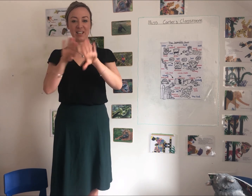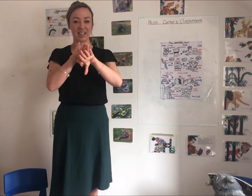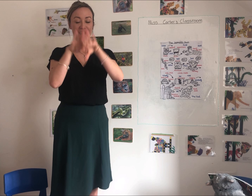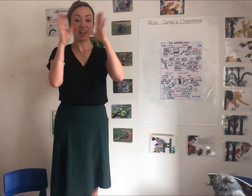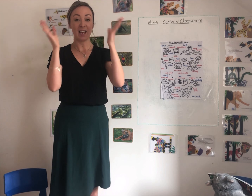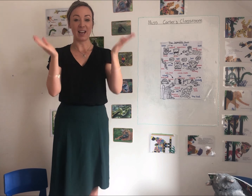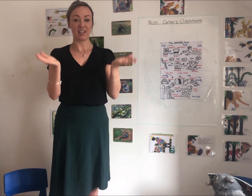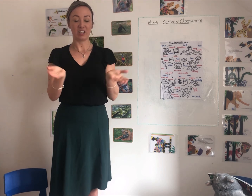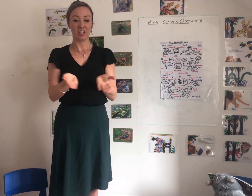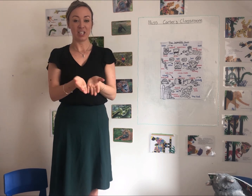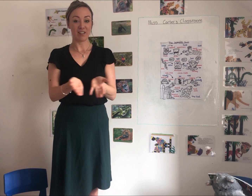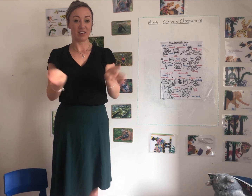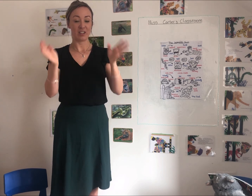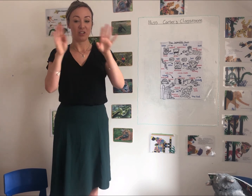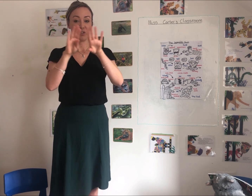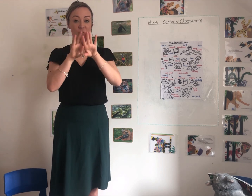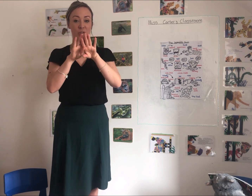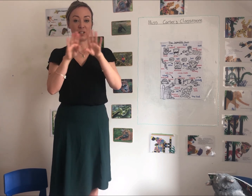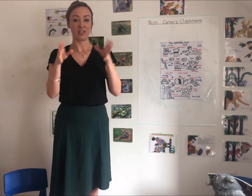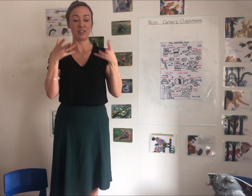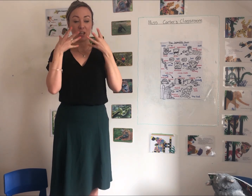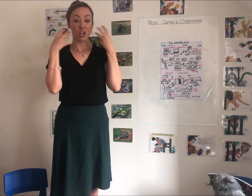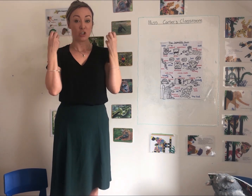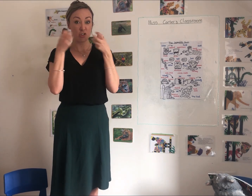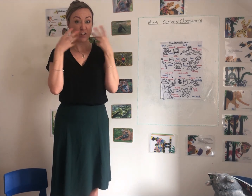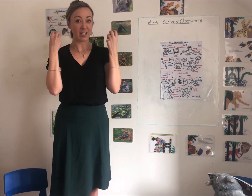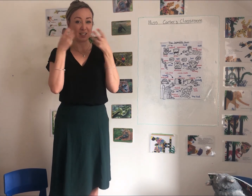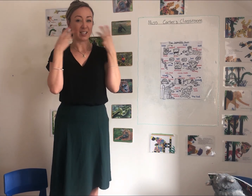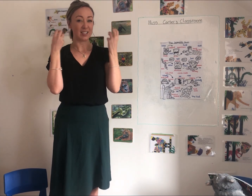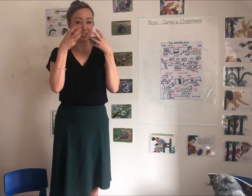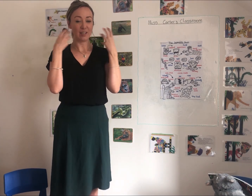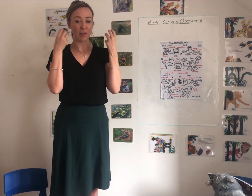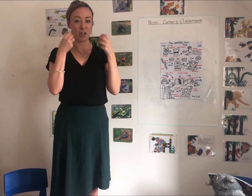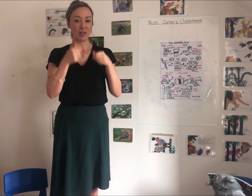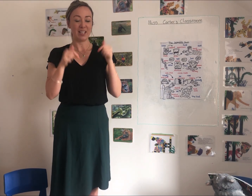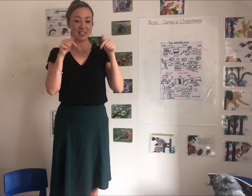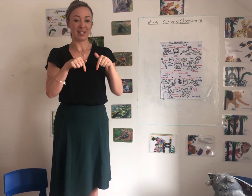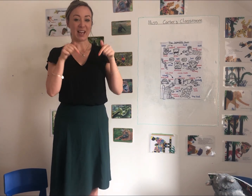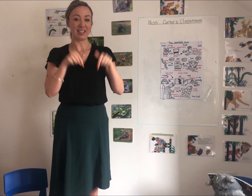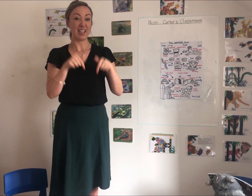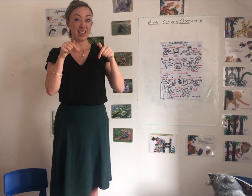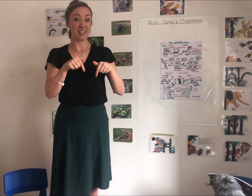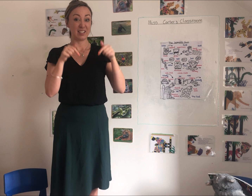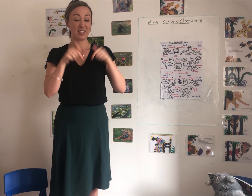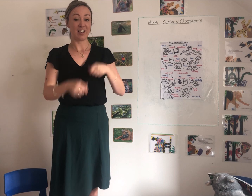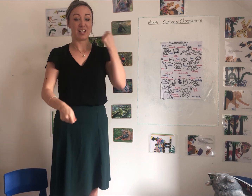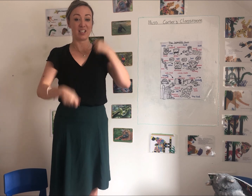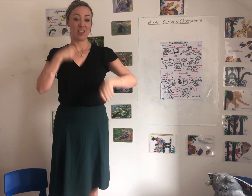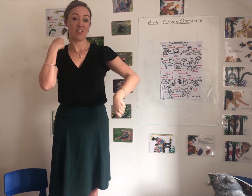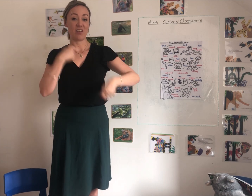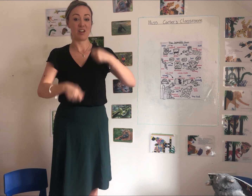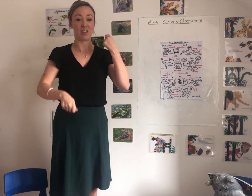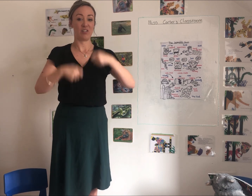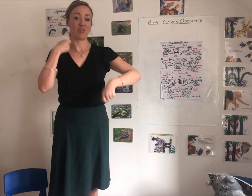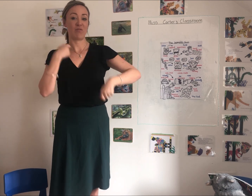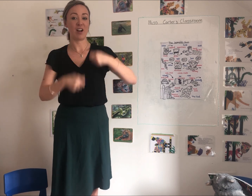Finally, Achi-Cheri the tortoise tricked Asibo to get inside the